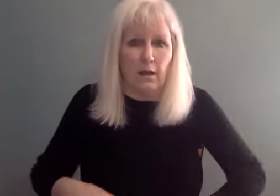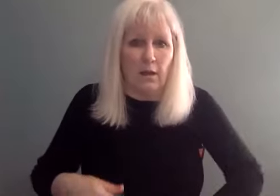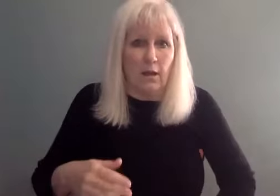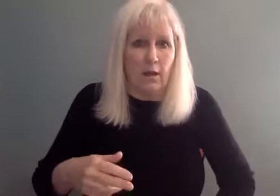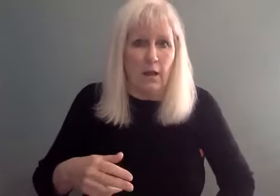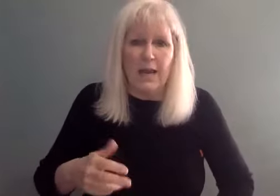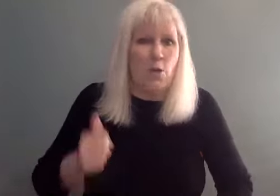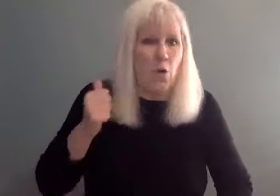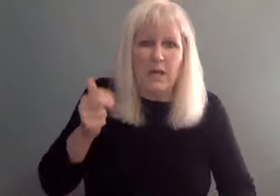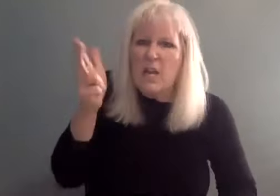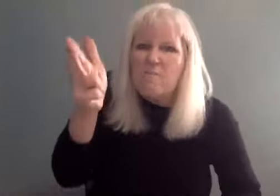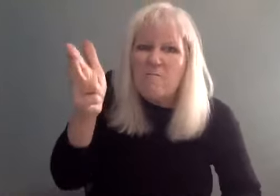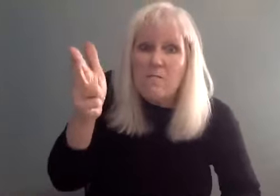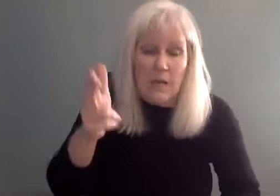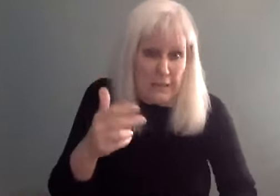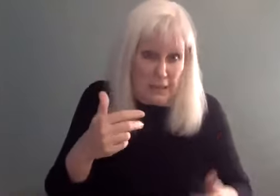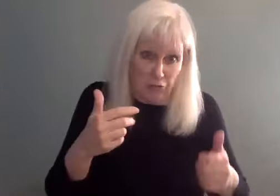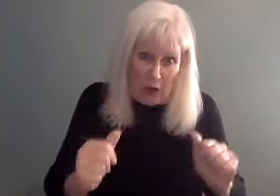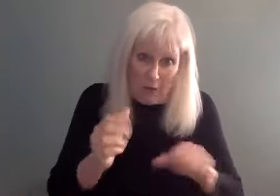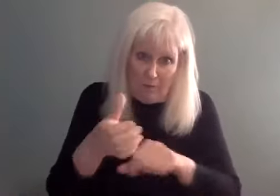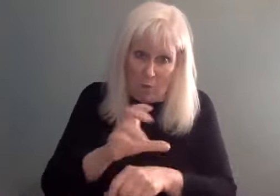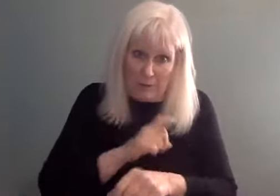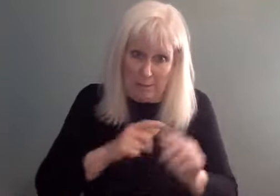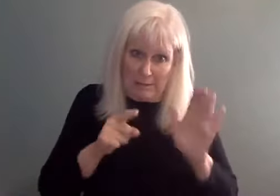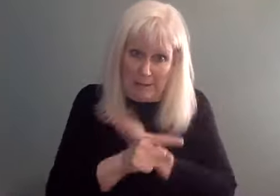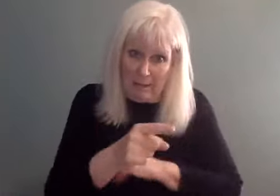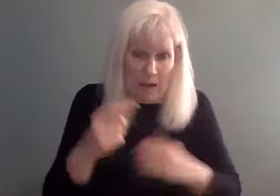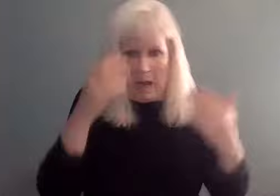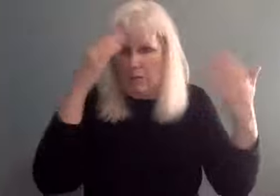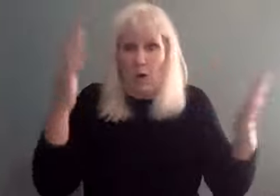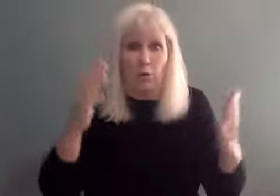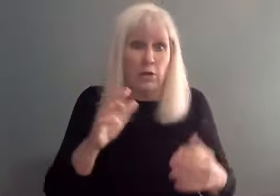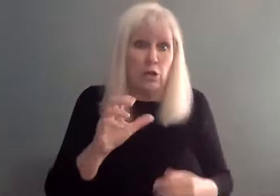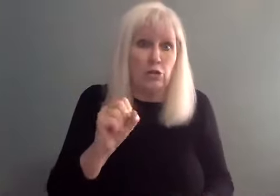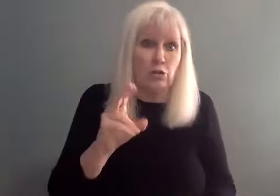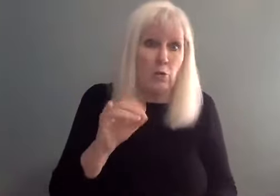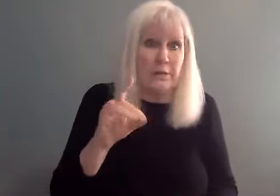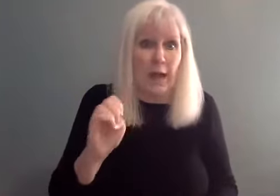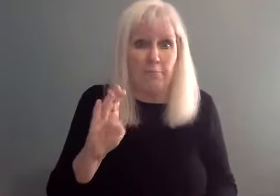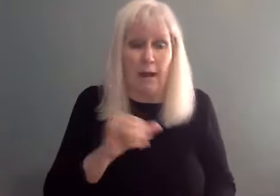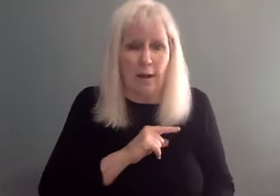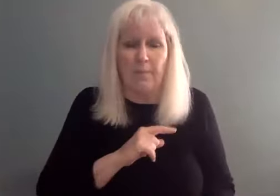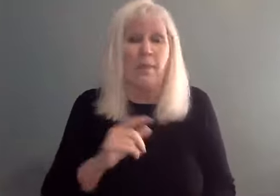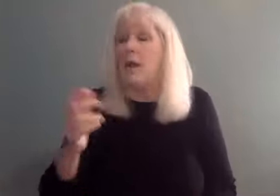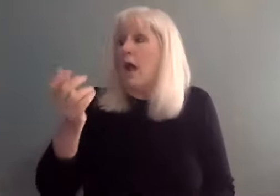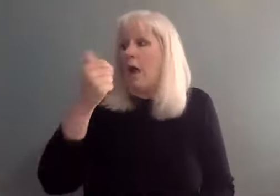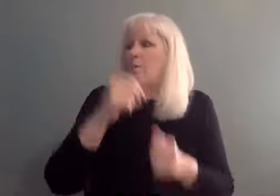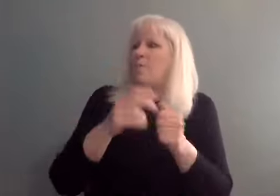know. And going around the rooms of AA and being an example, going back to the International Convention in 1980, in